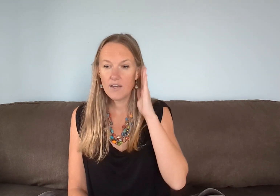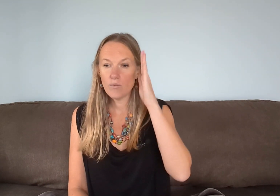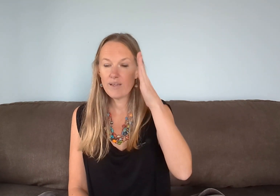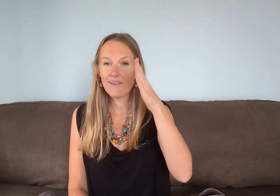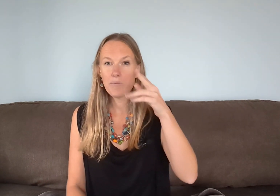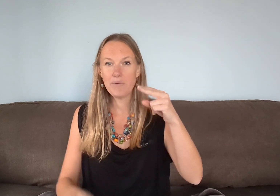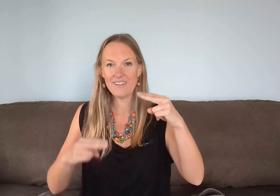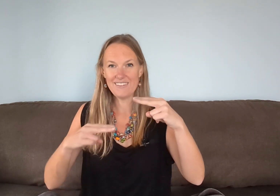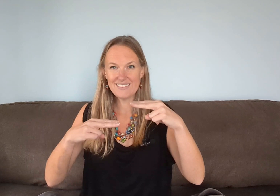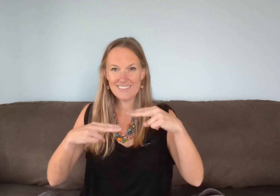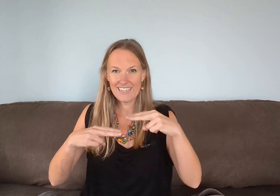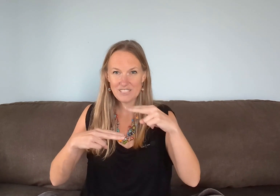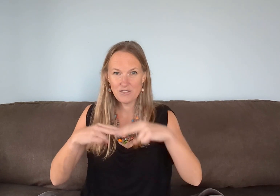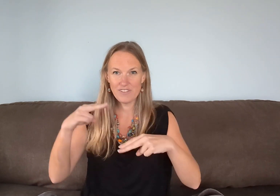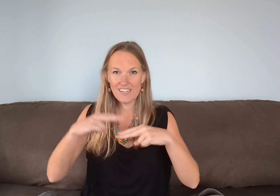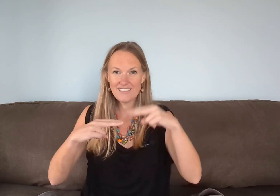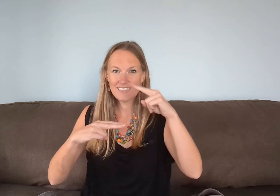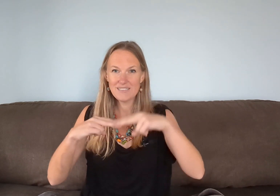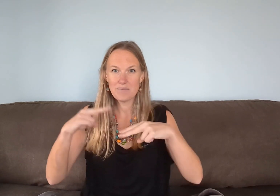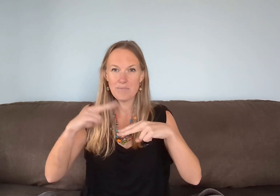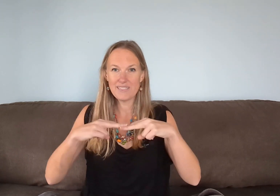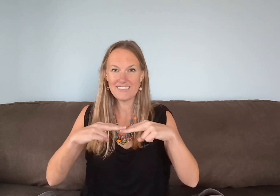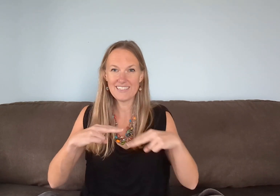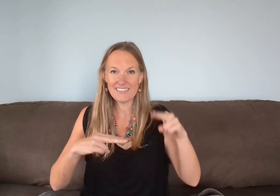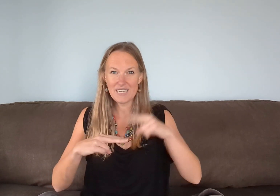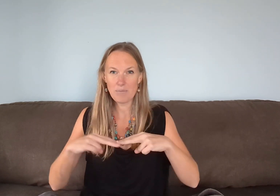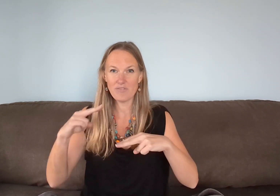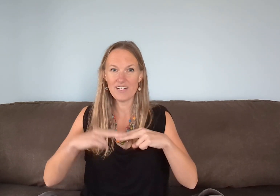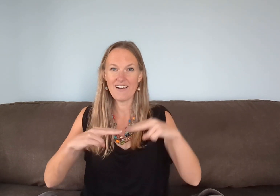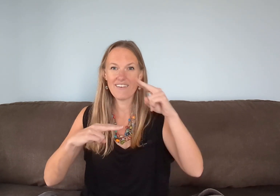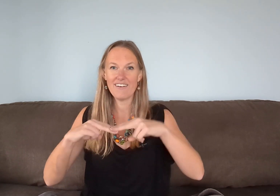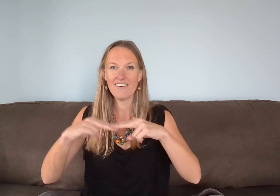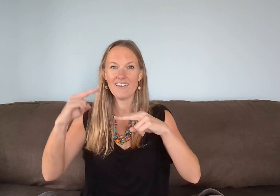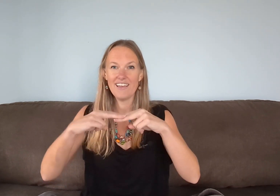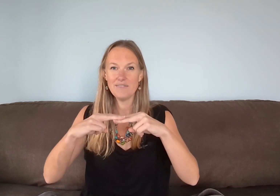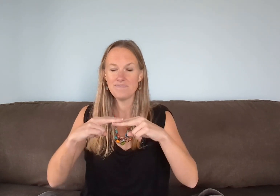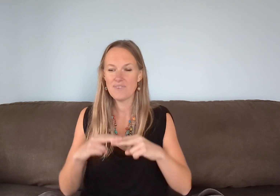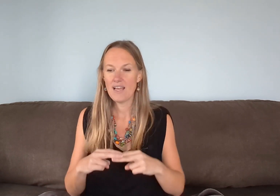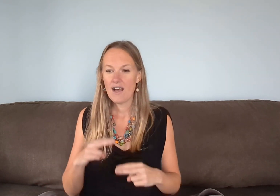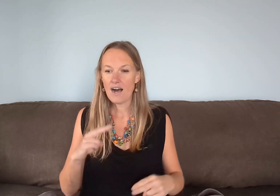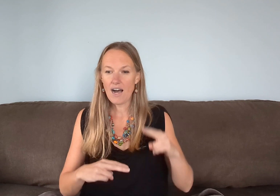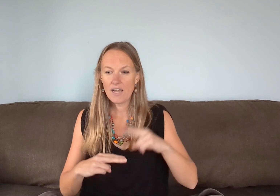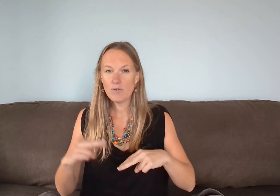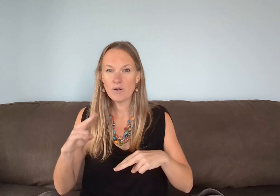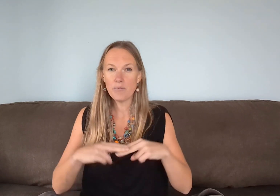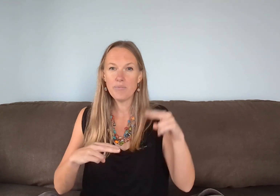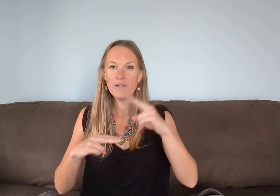I will build, okay? 2 fingers building on top of one another, okay? I will